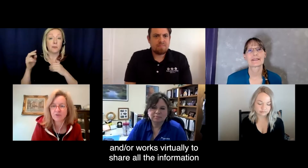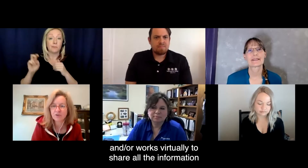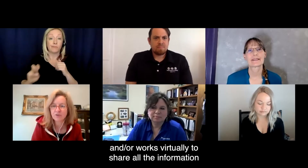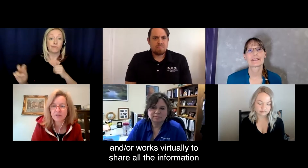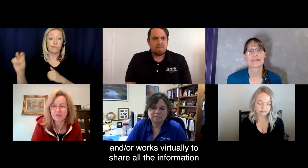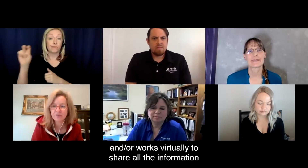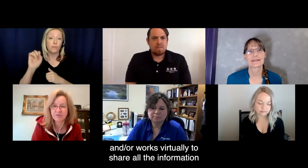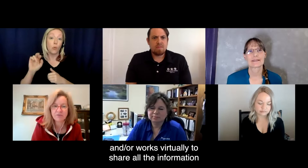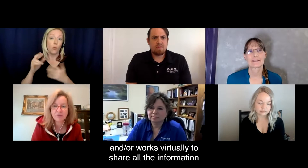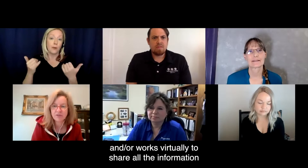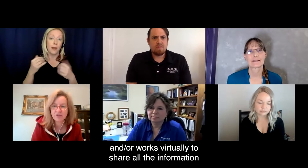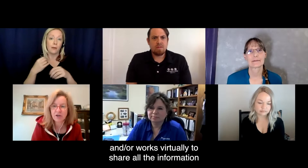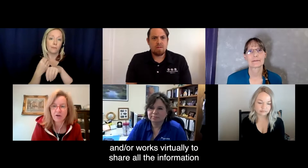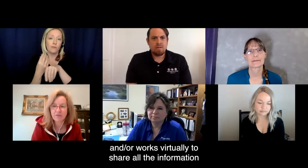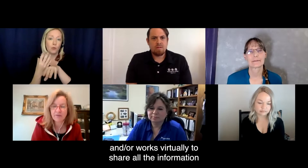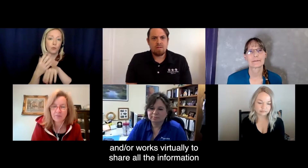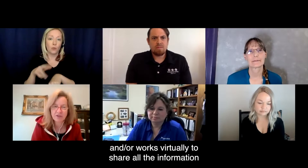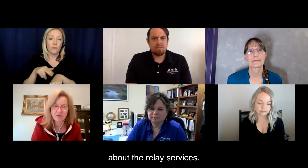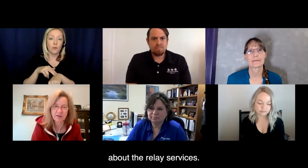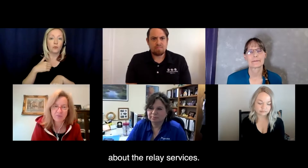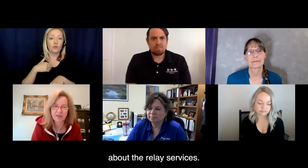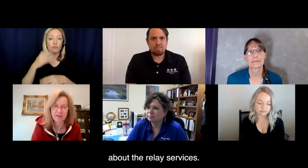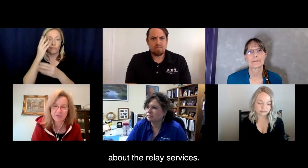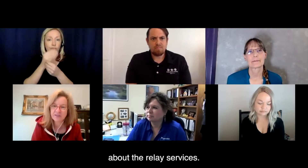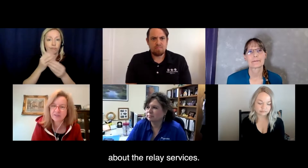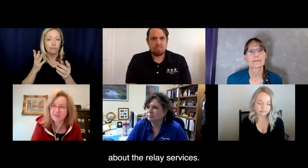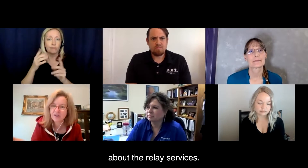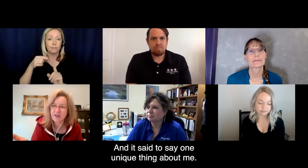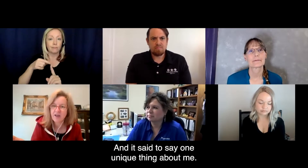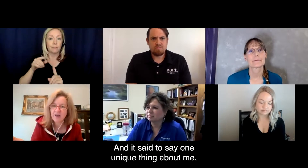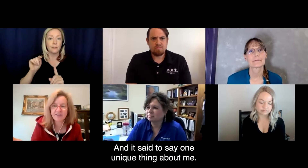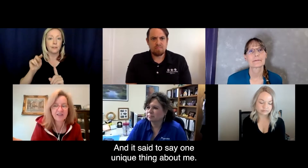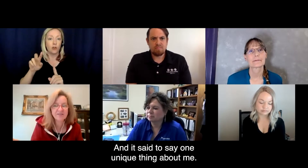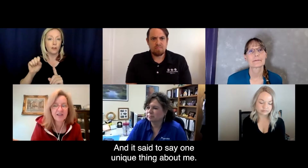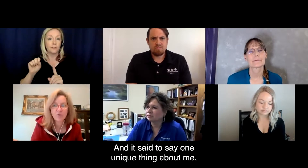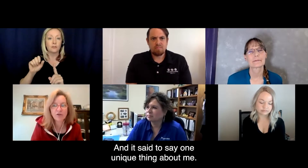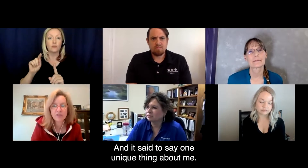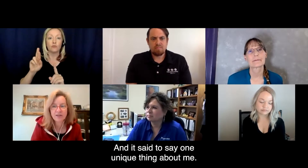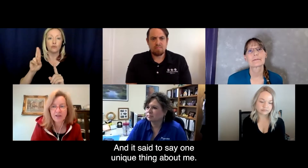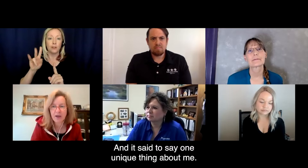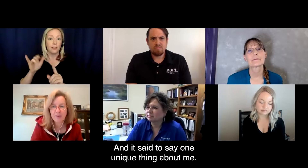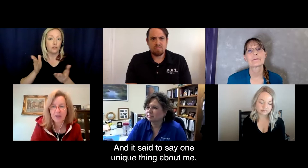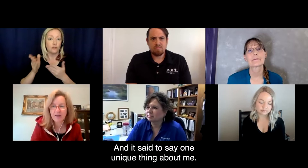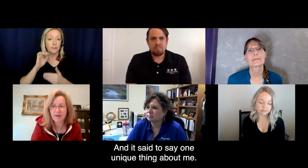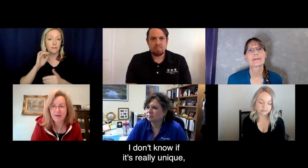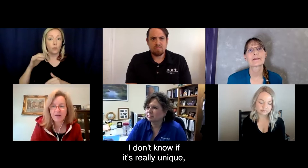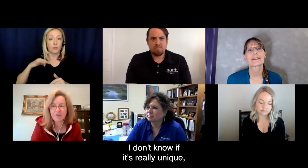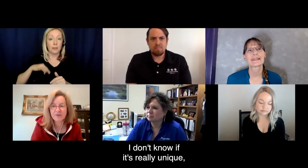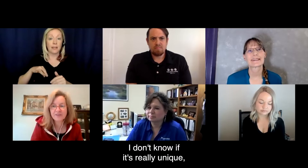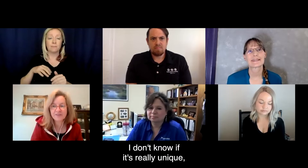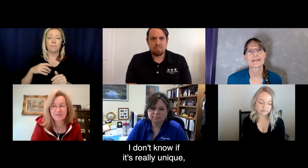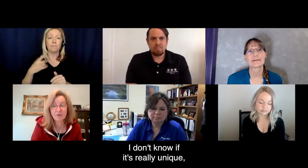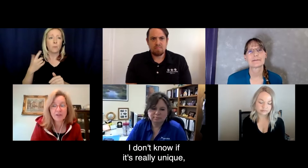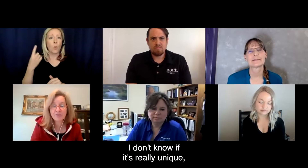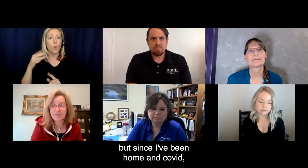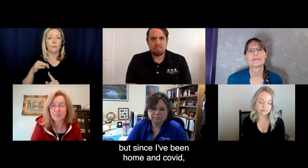works virtually to share all the information about the relay services. And it said to say one unique thing about me. I don't know if